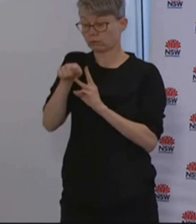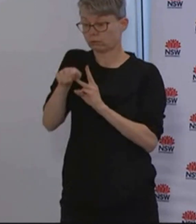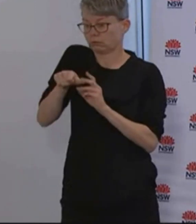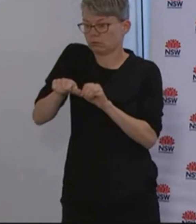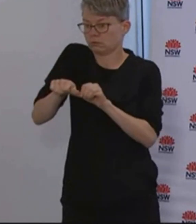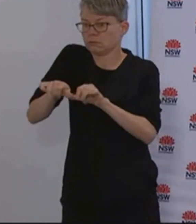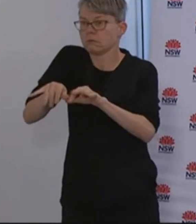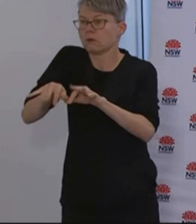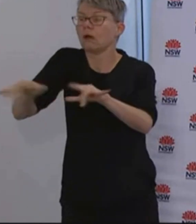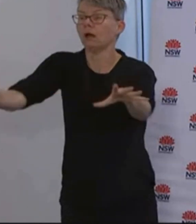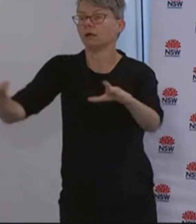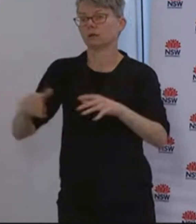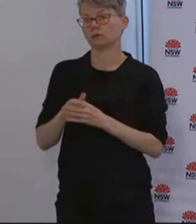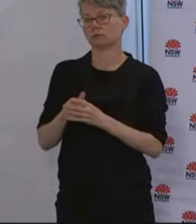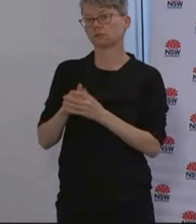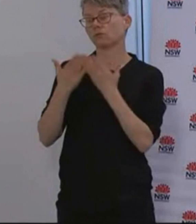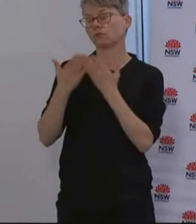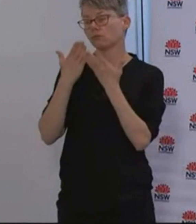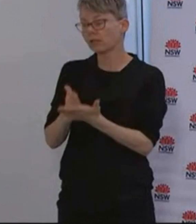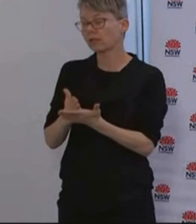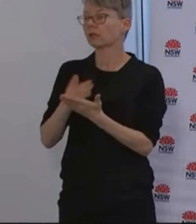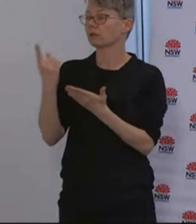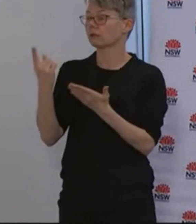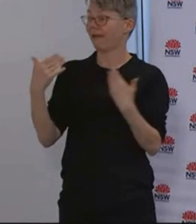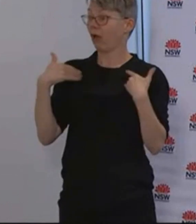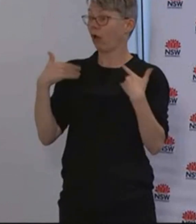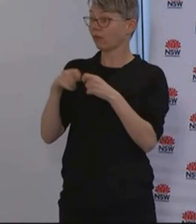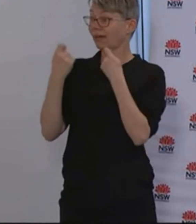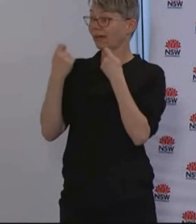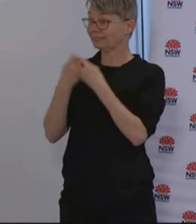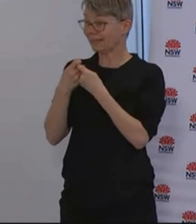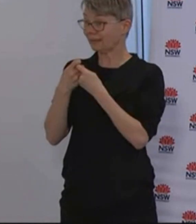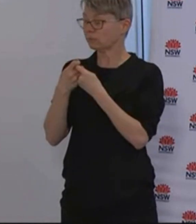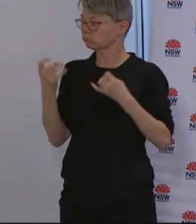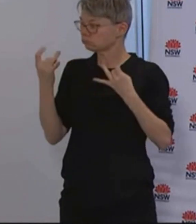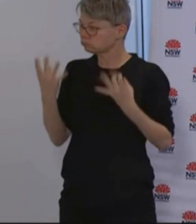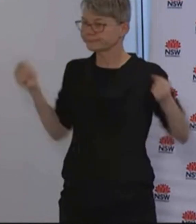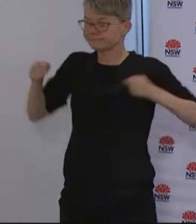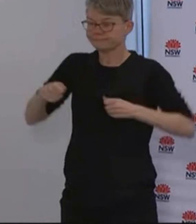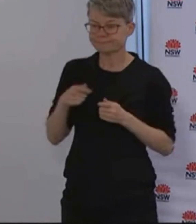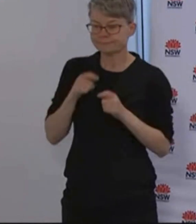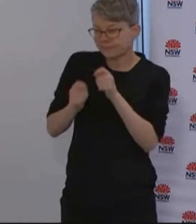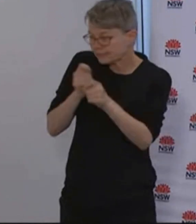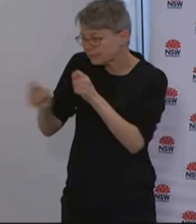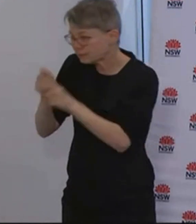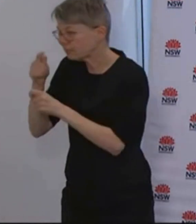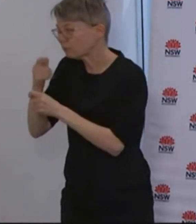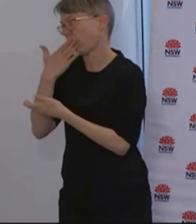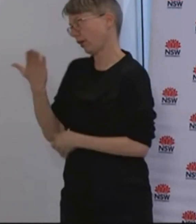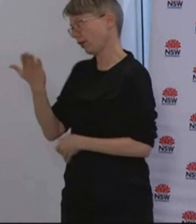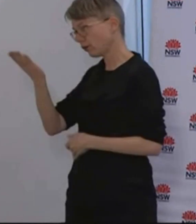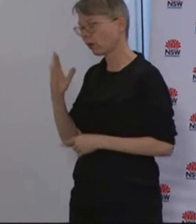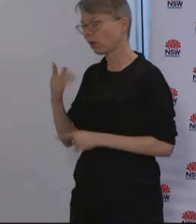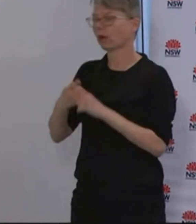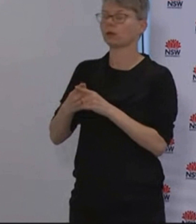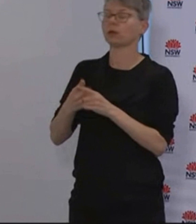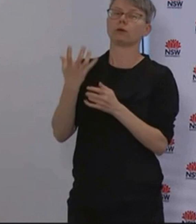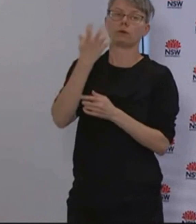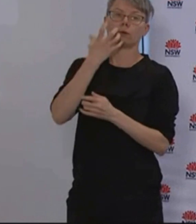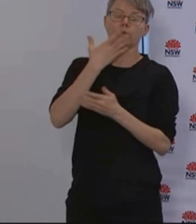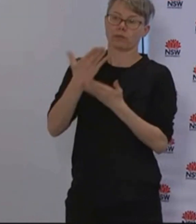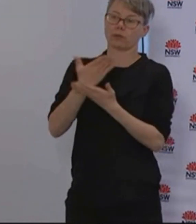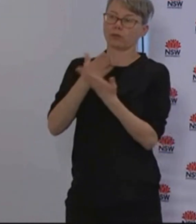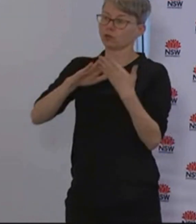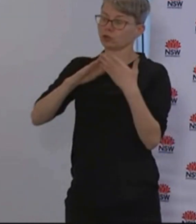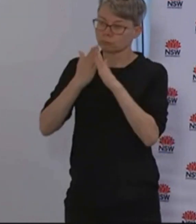And I cannot express my gratitude enough to the health teams that stood up to undertake the testing, but most importantly the community that have